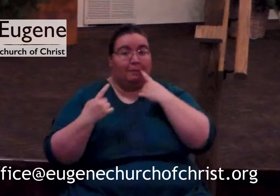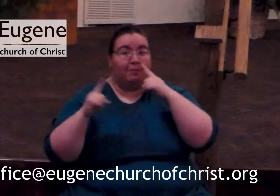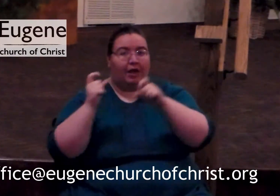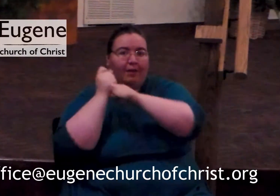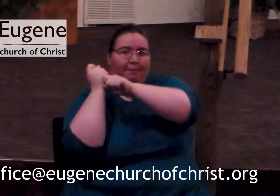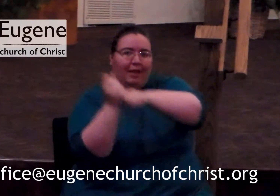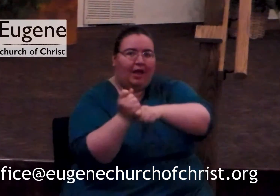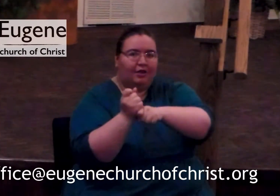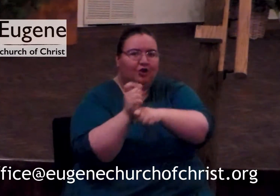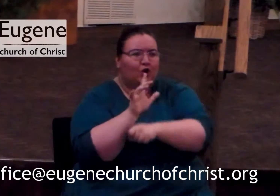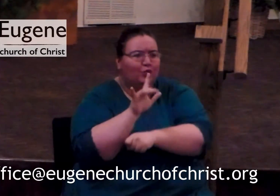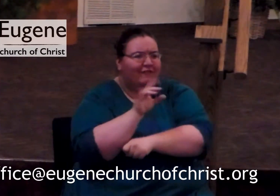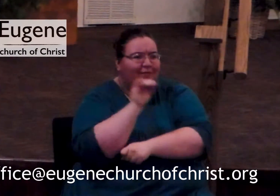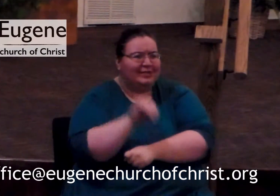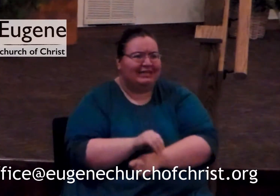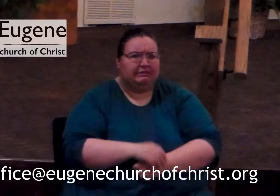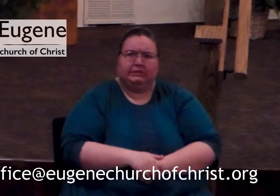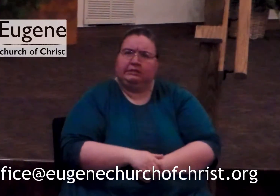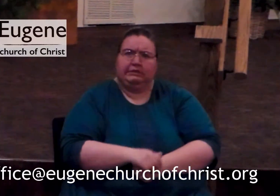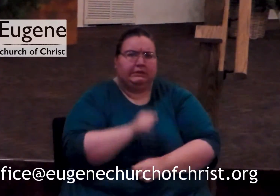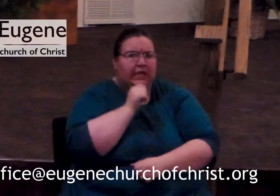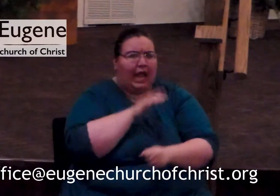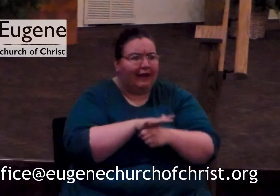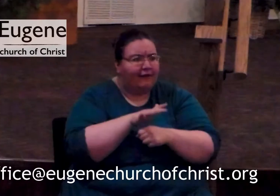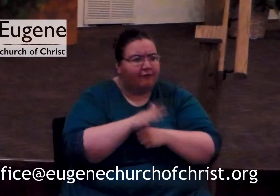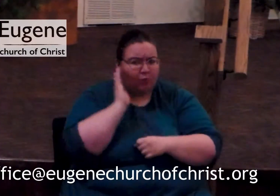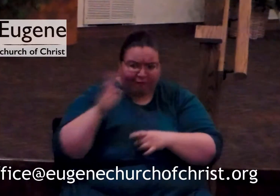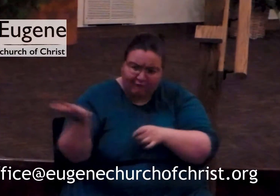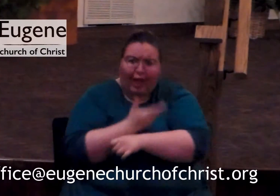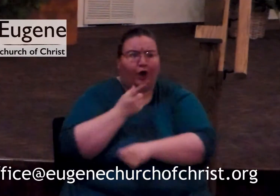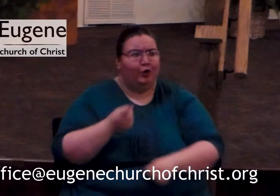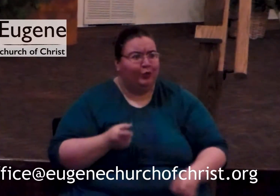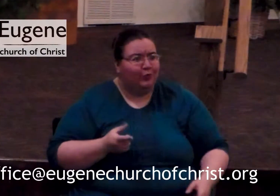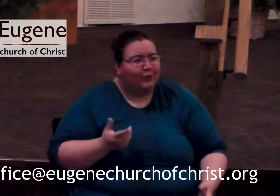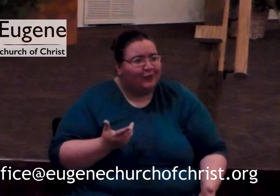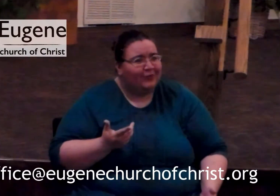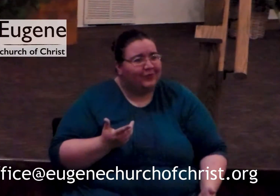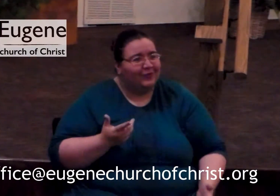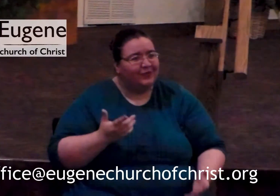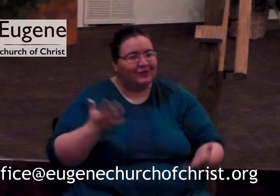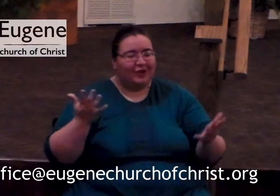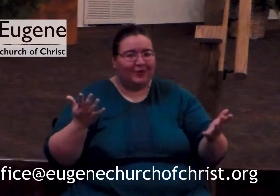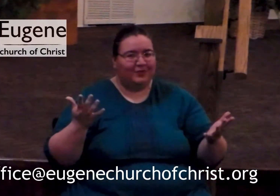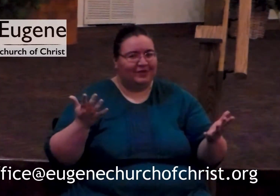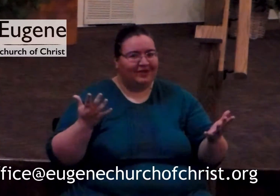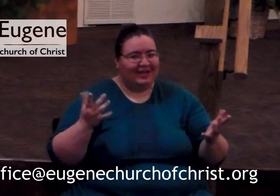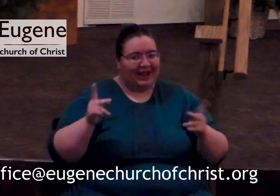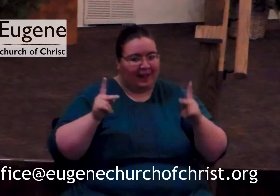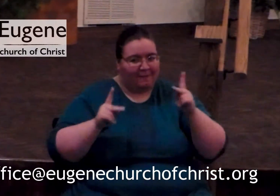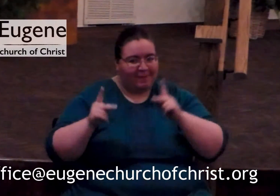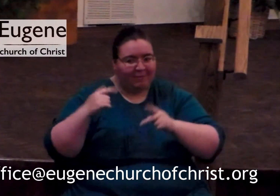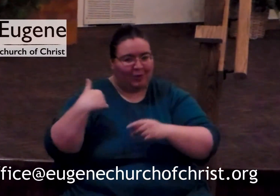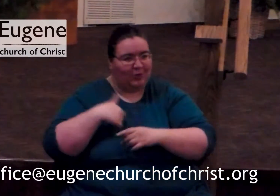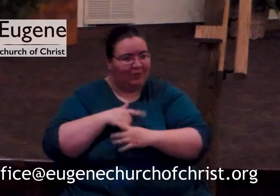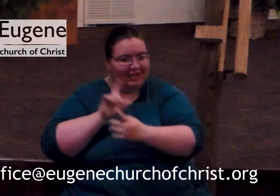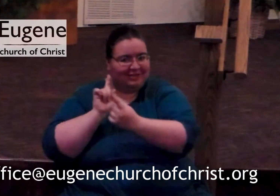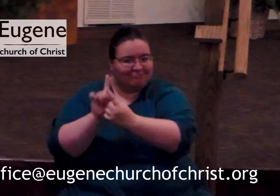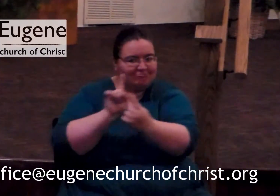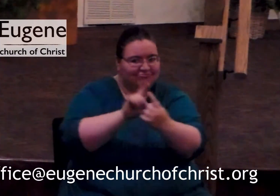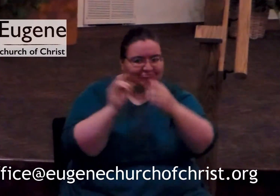When it comes to Christianity, the people we talk to, if only 25% of the time we had success, honestly, I think a